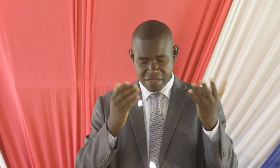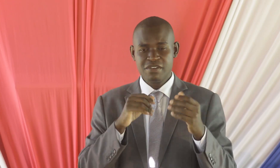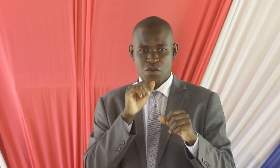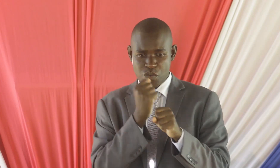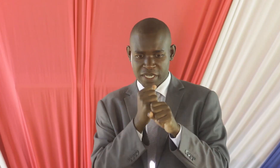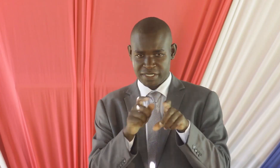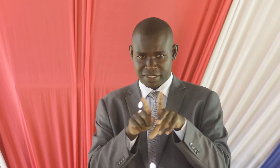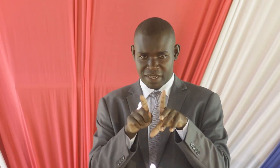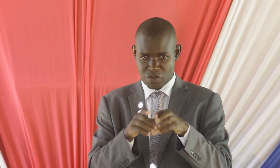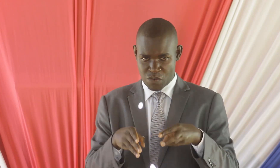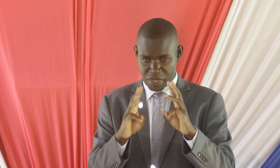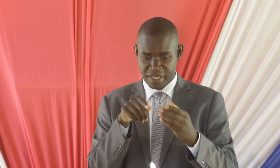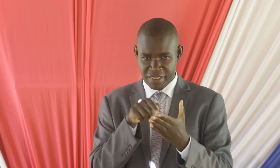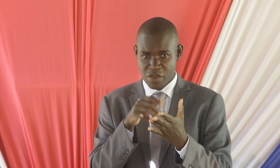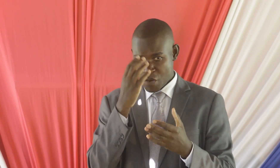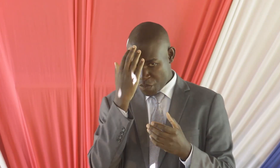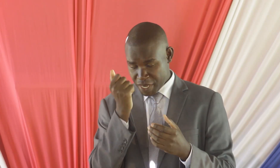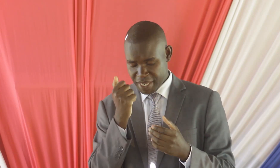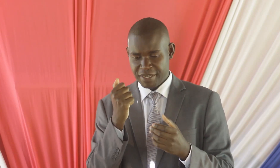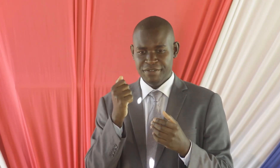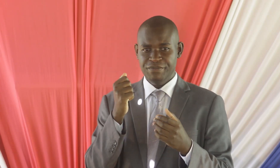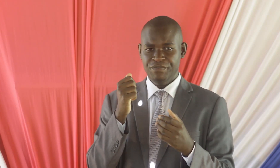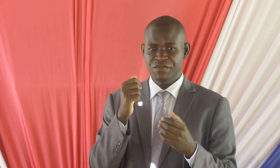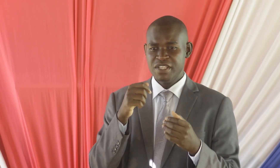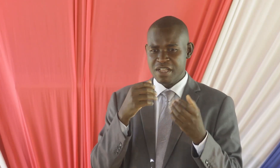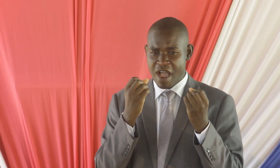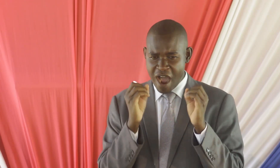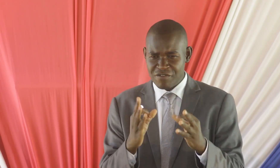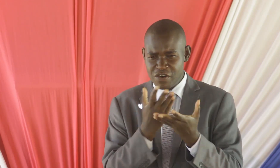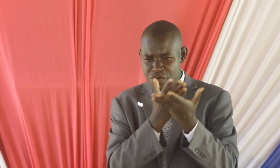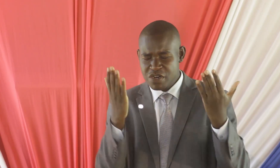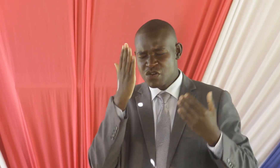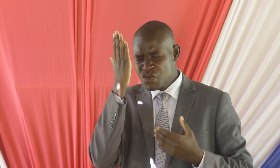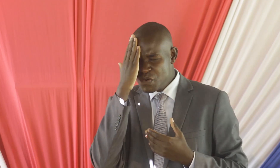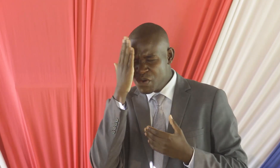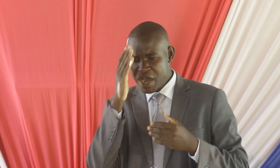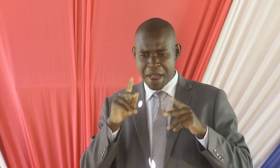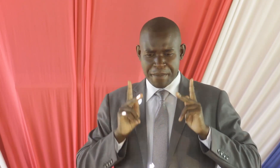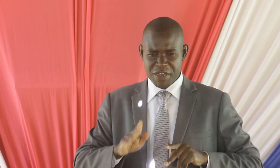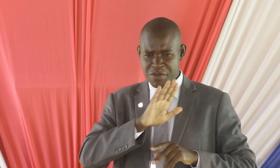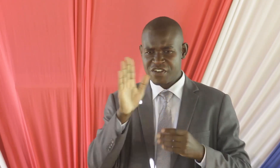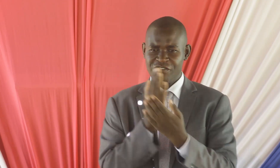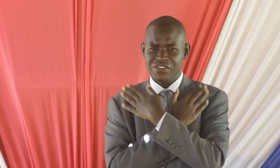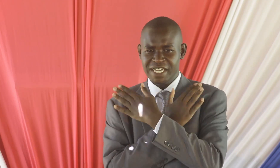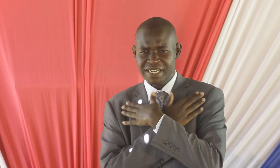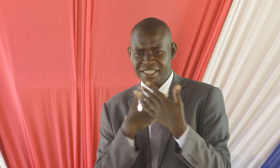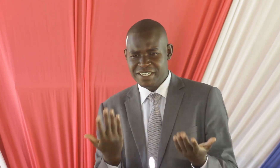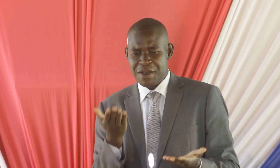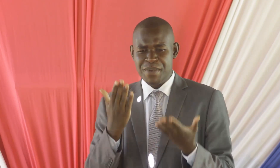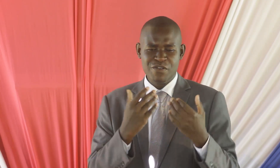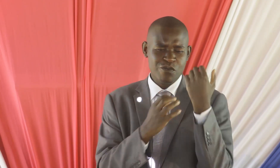it is true that we are doing this in the same way, just because if we know